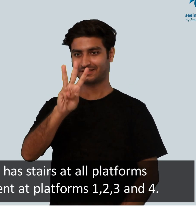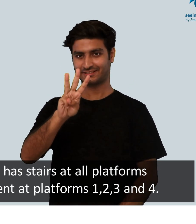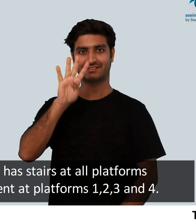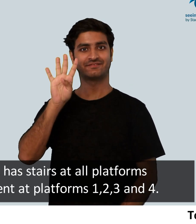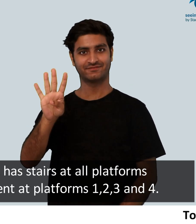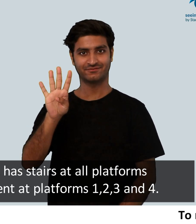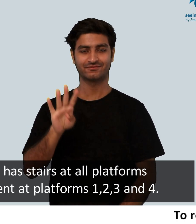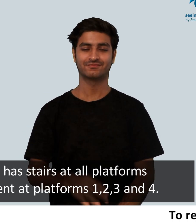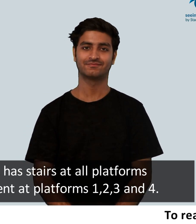4.